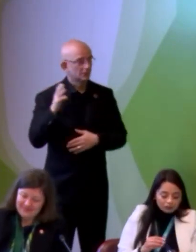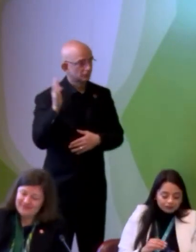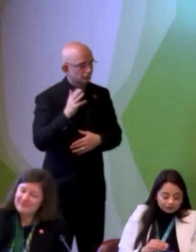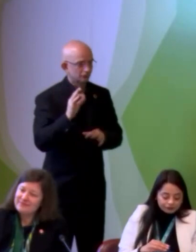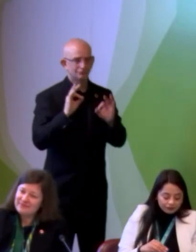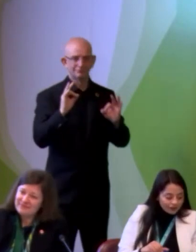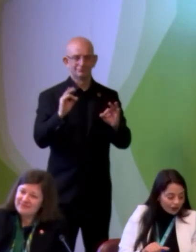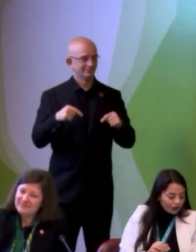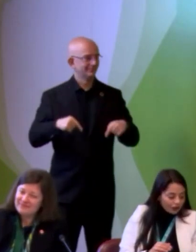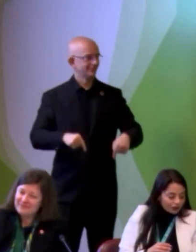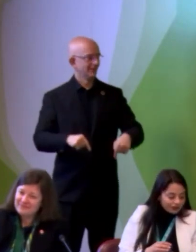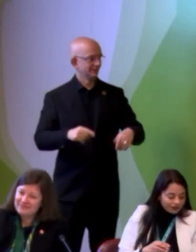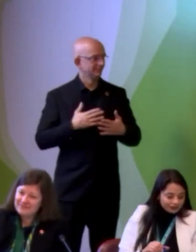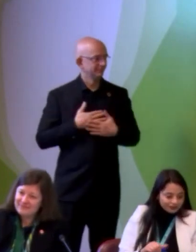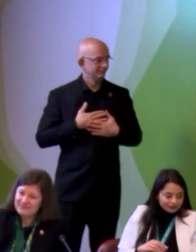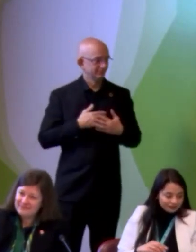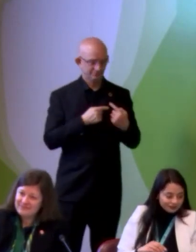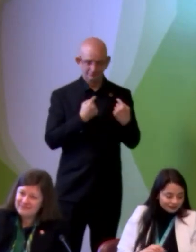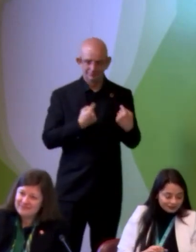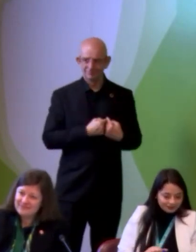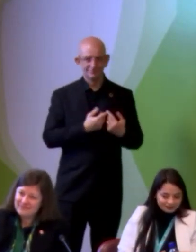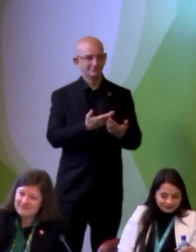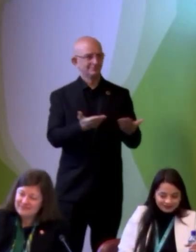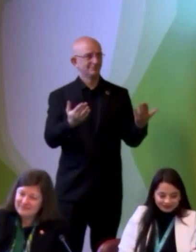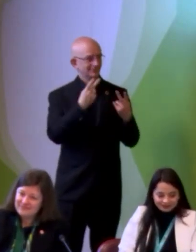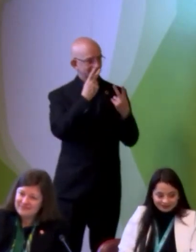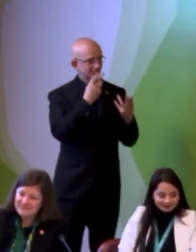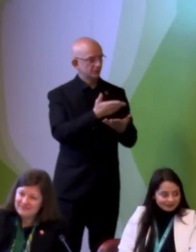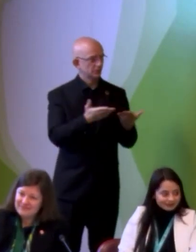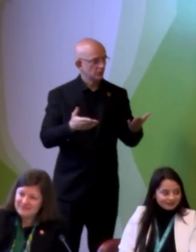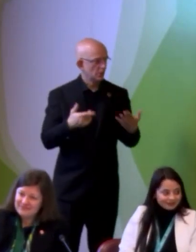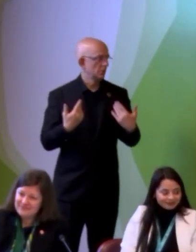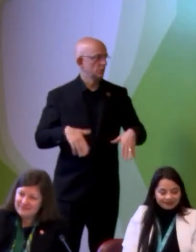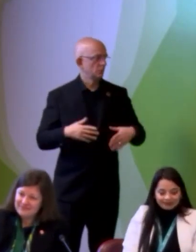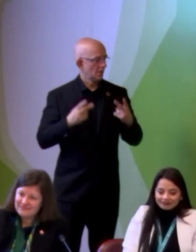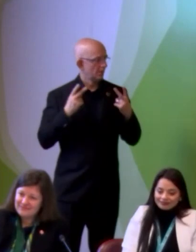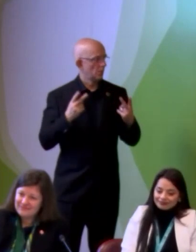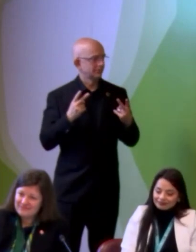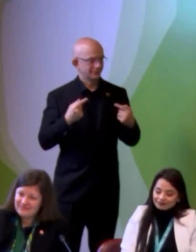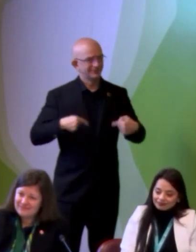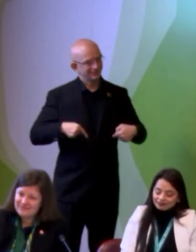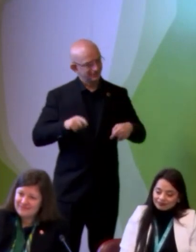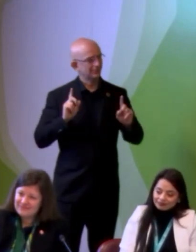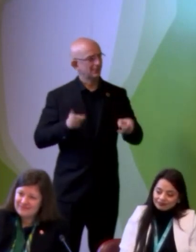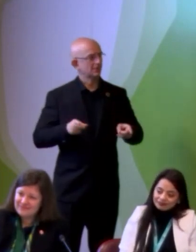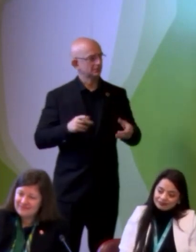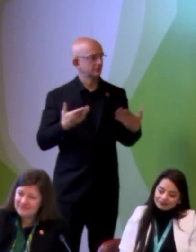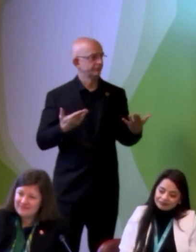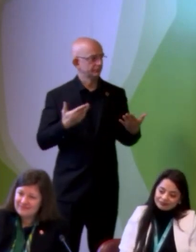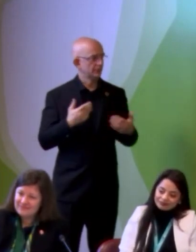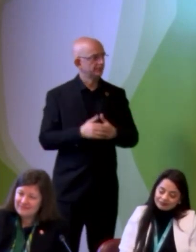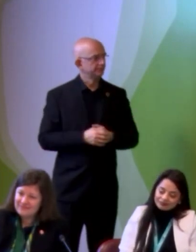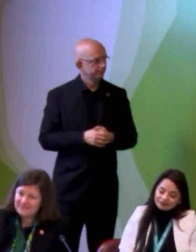this very important conference. And as Nafisa have said